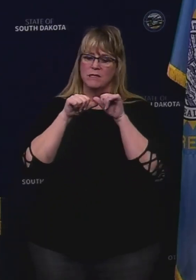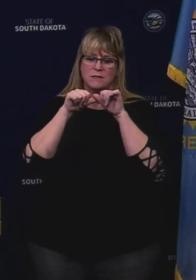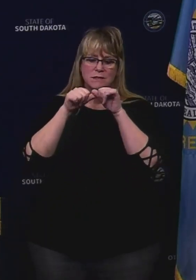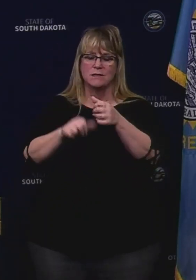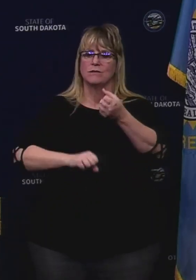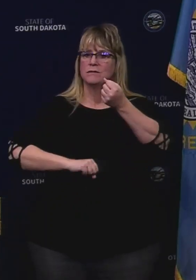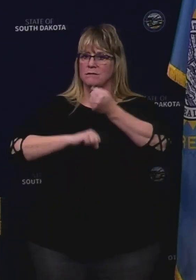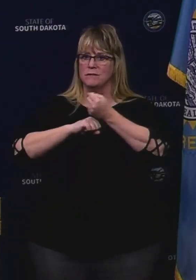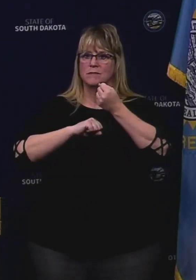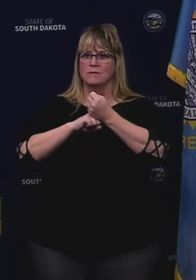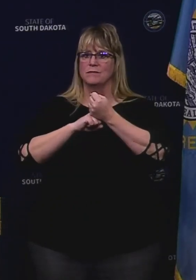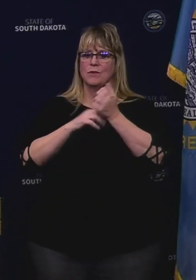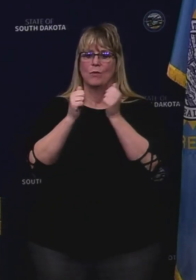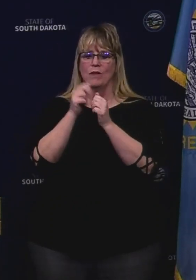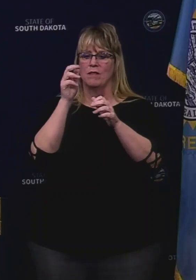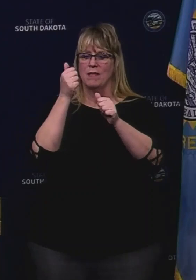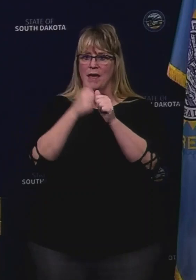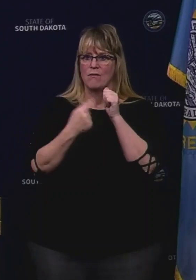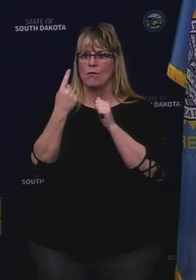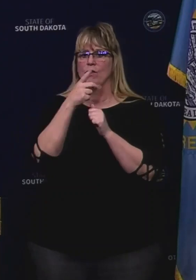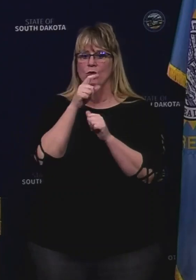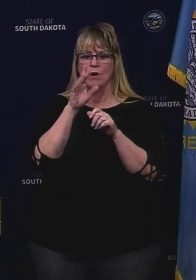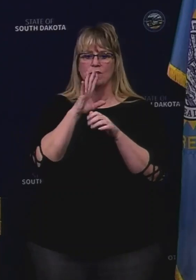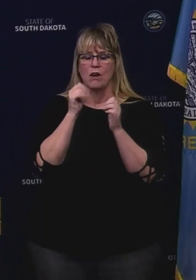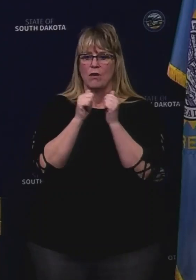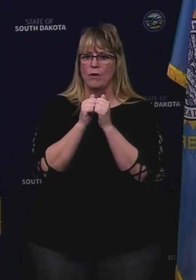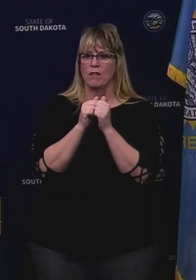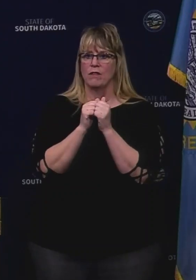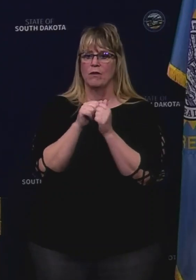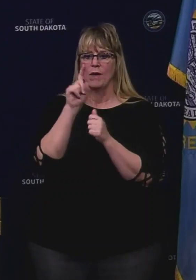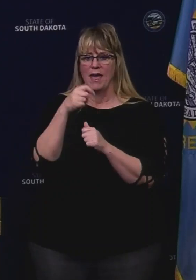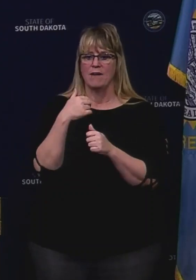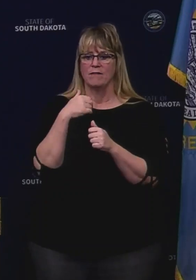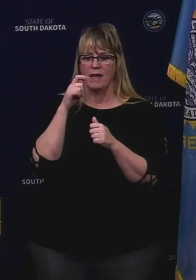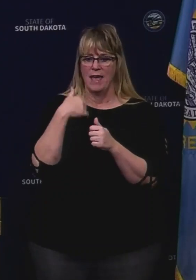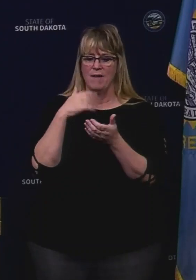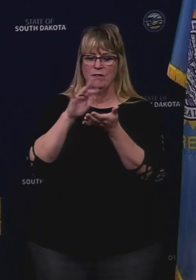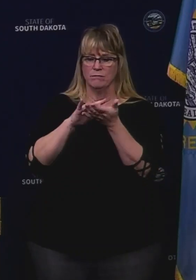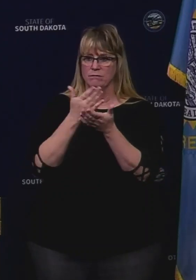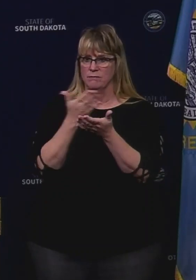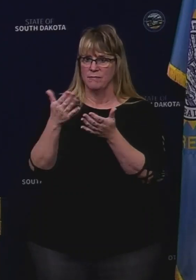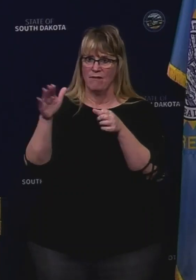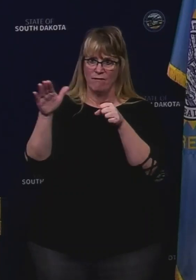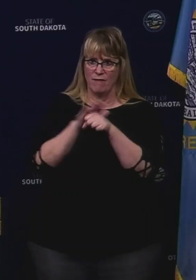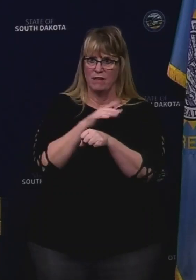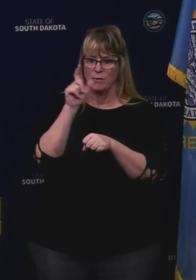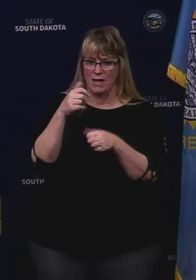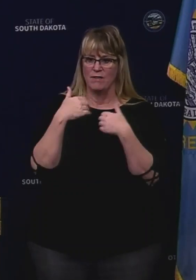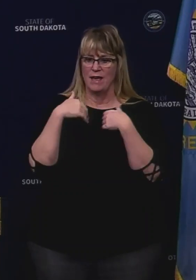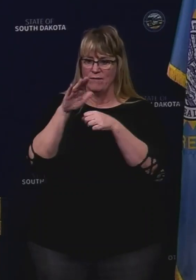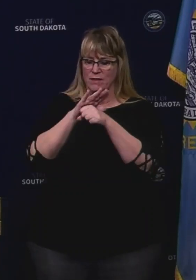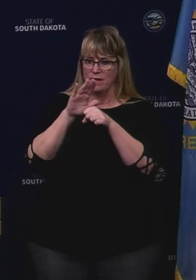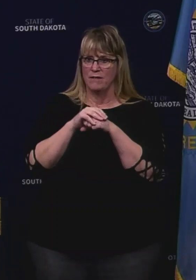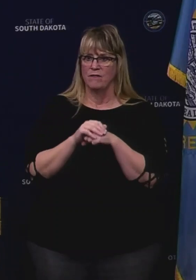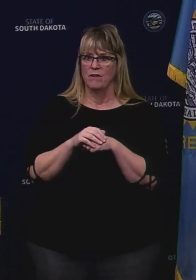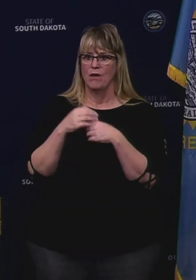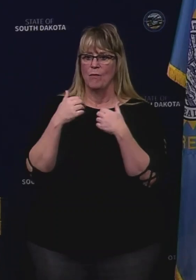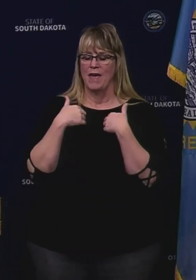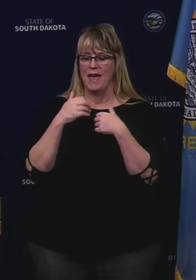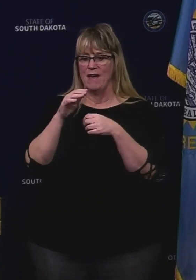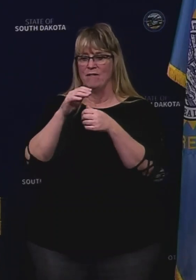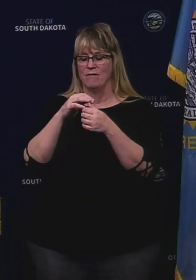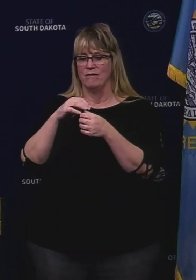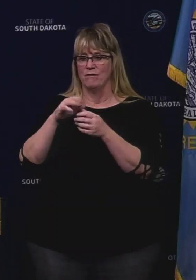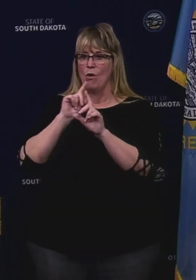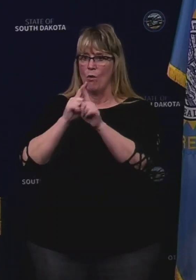to everybody that I talk to about the need to have our supply orders filled. We place orders with the IRR.